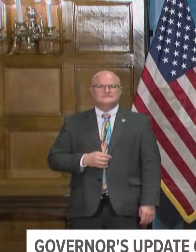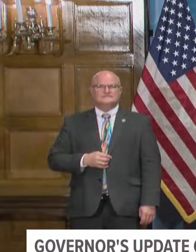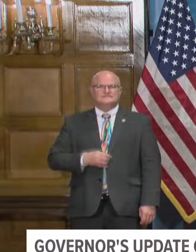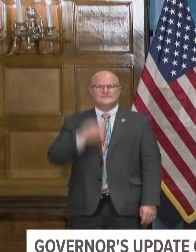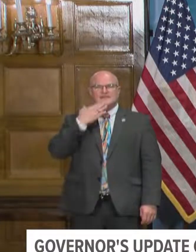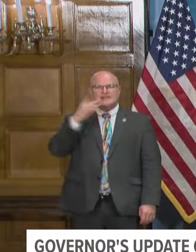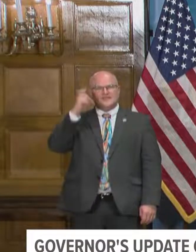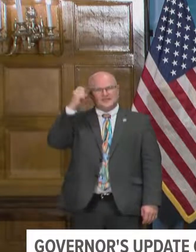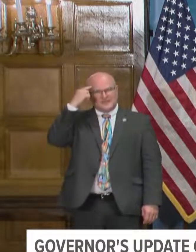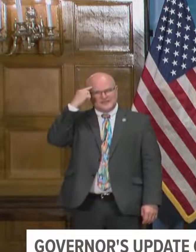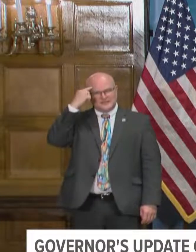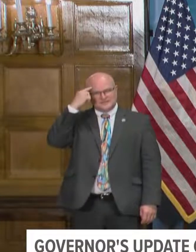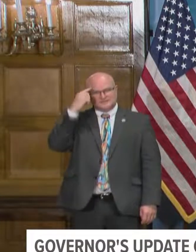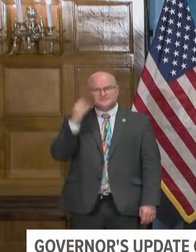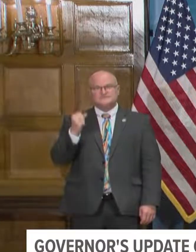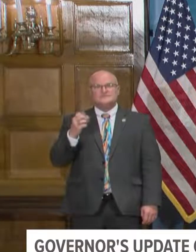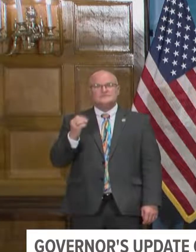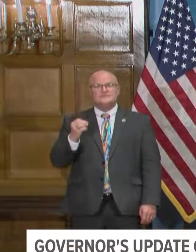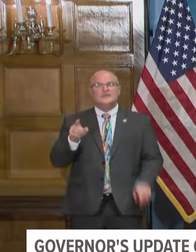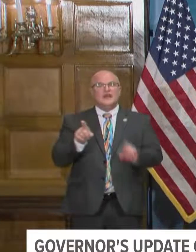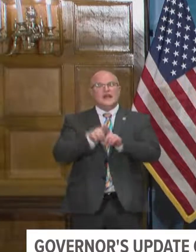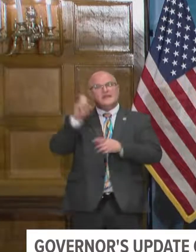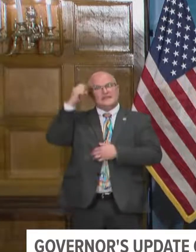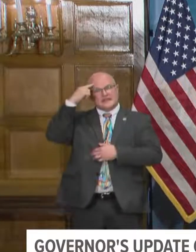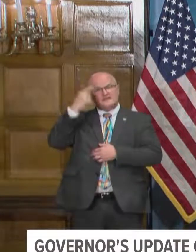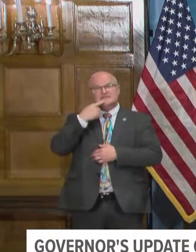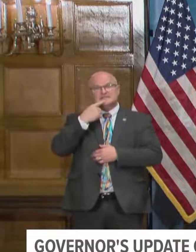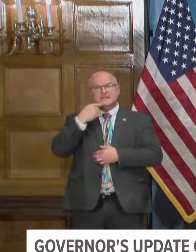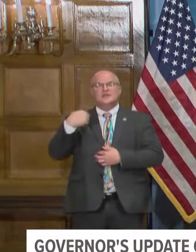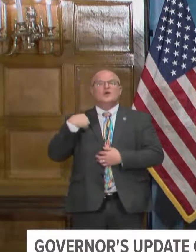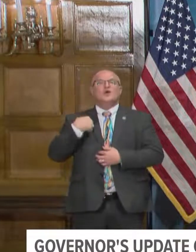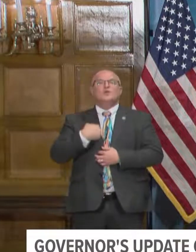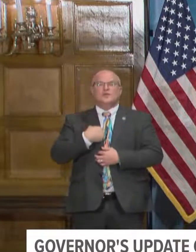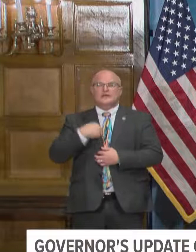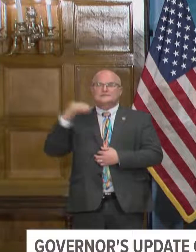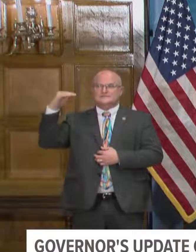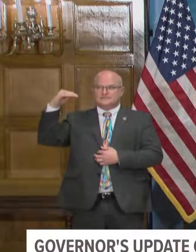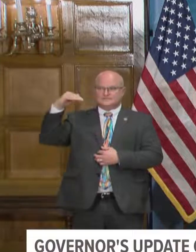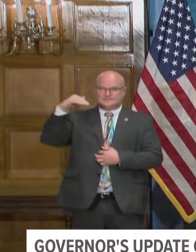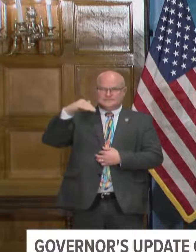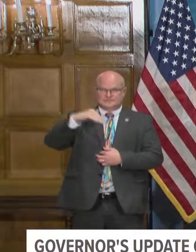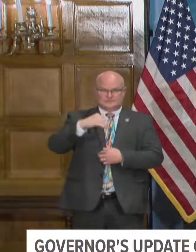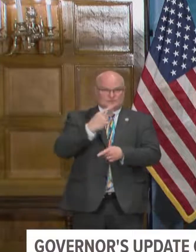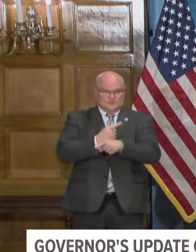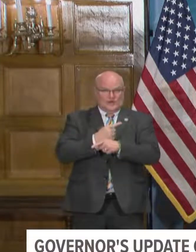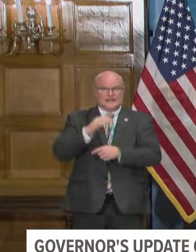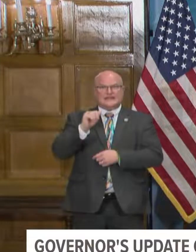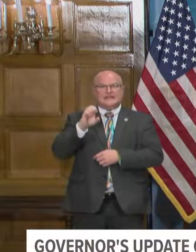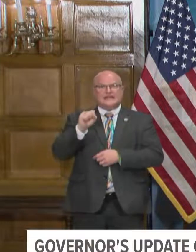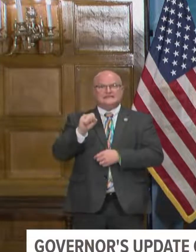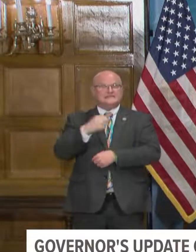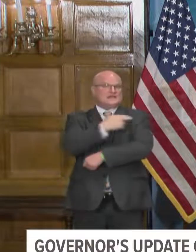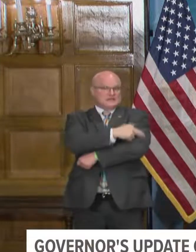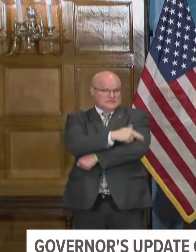Thank you, Governor. So as the Governor has pointed out, we're going in the right direction with regard to cases and hospitalizations,